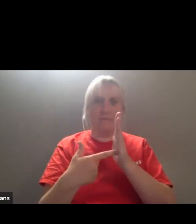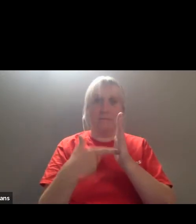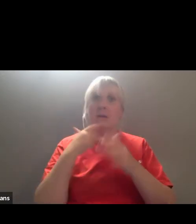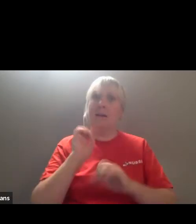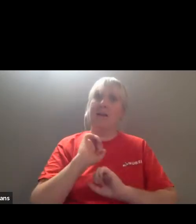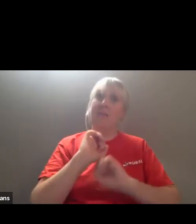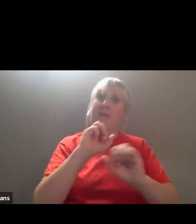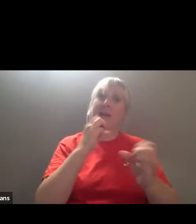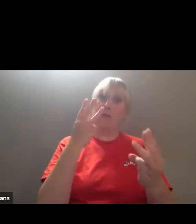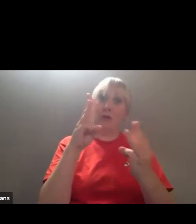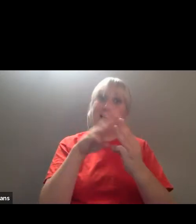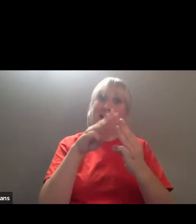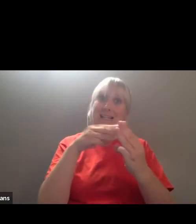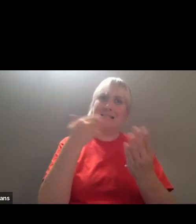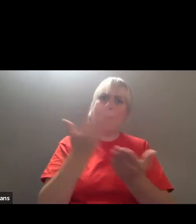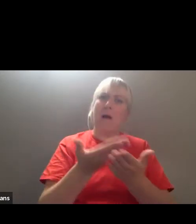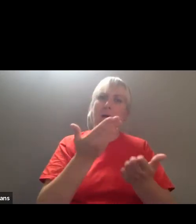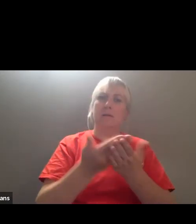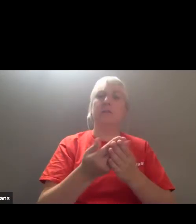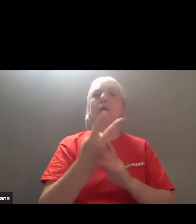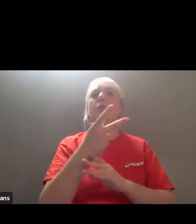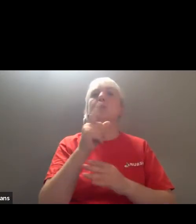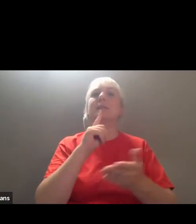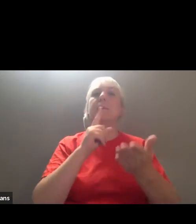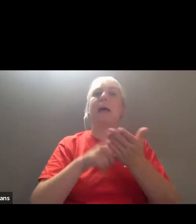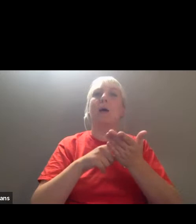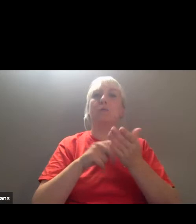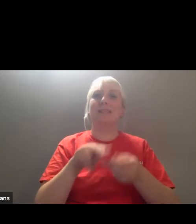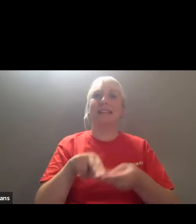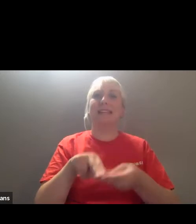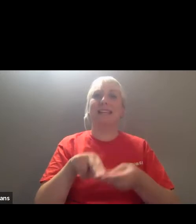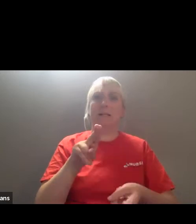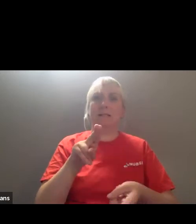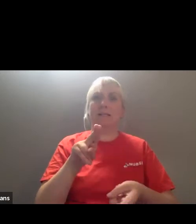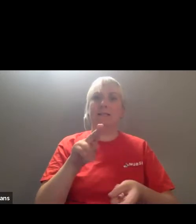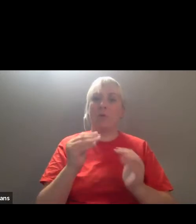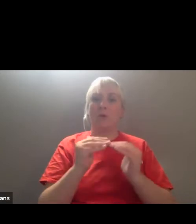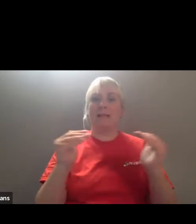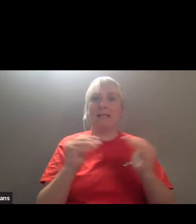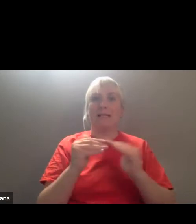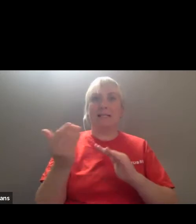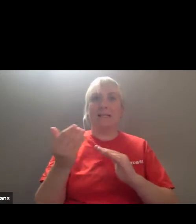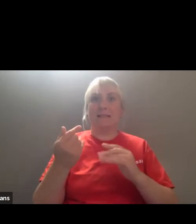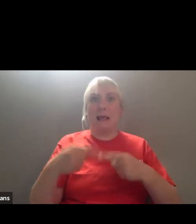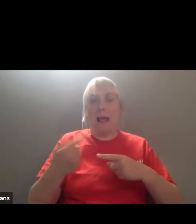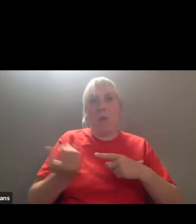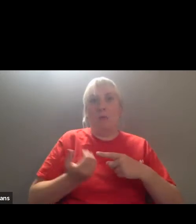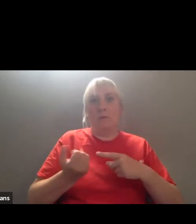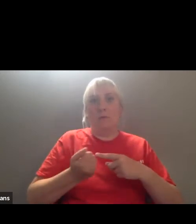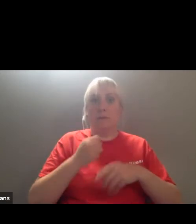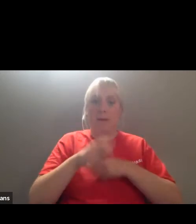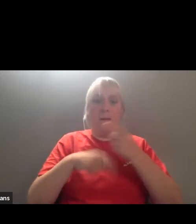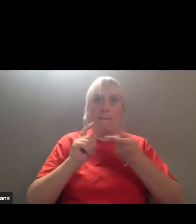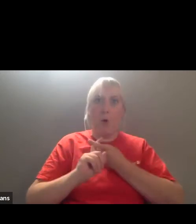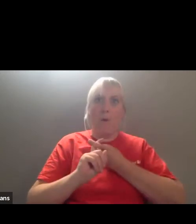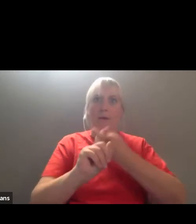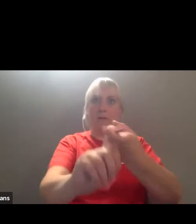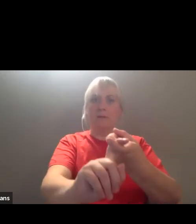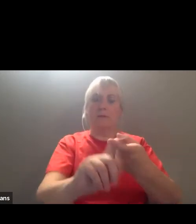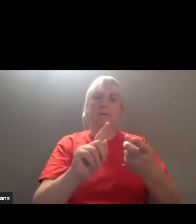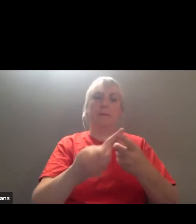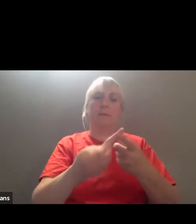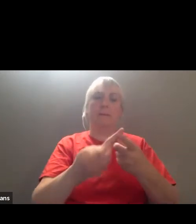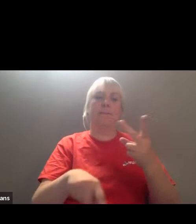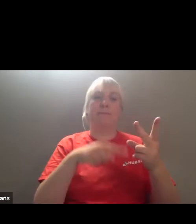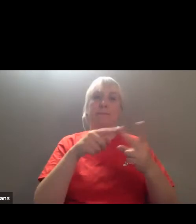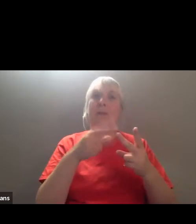are: make the £20 increase the standard allowance permanent, make the £20 increase available to those in